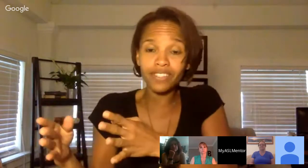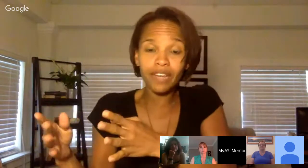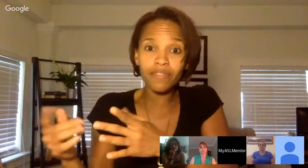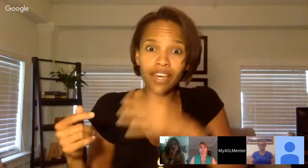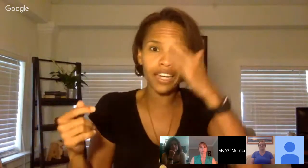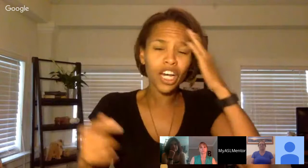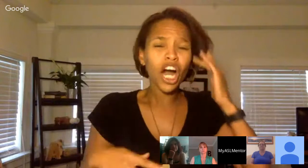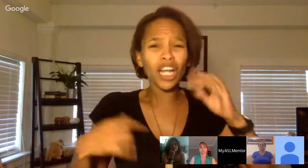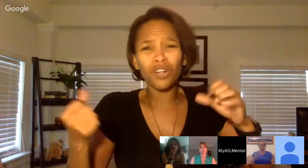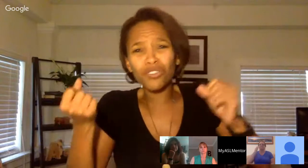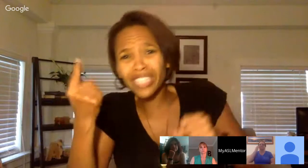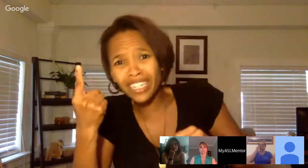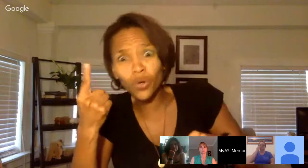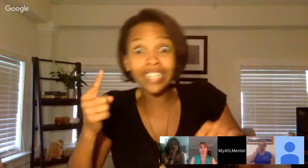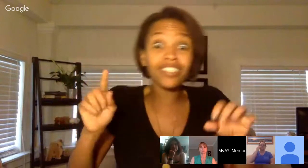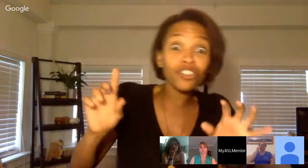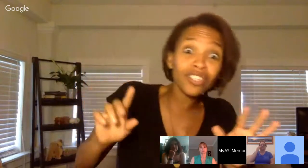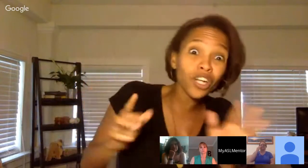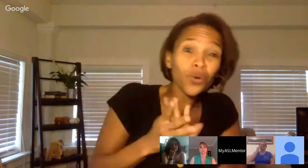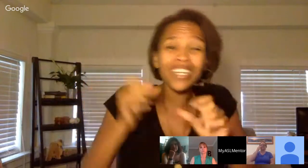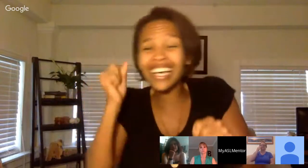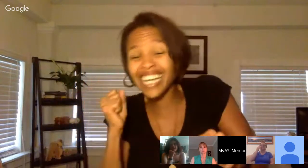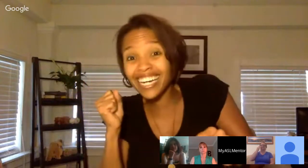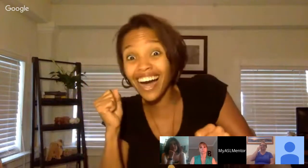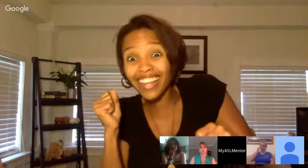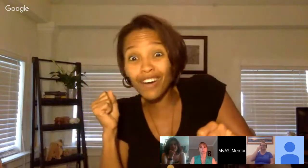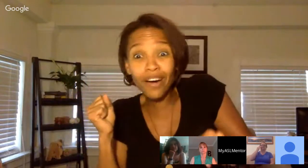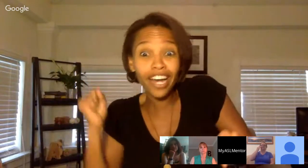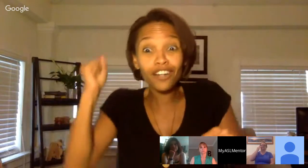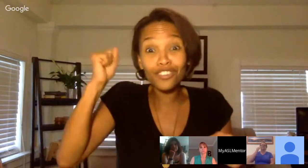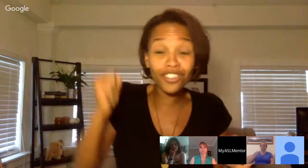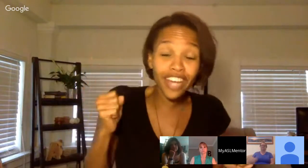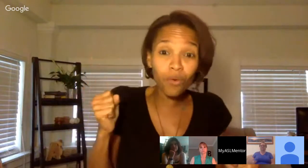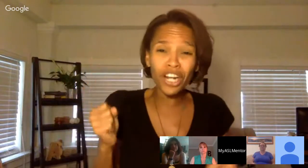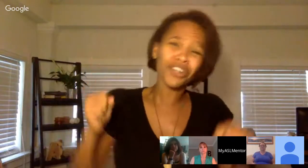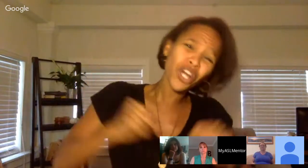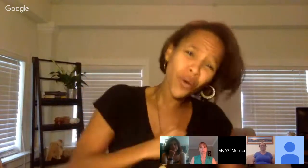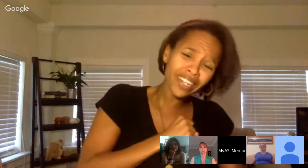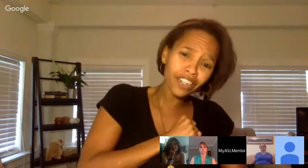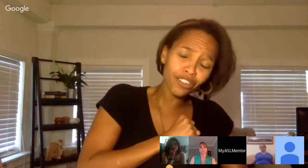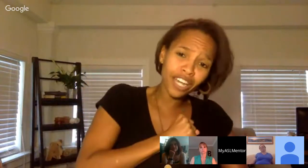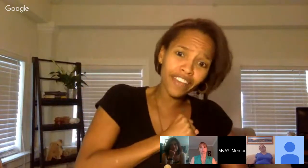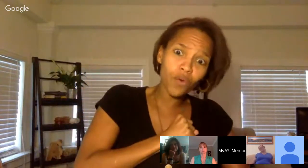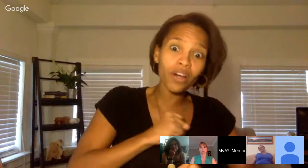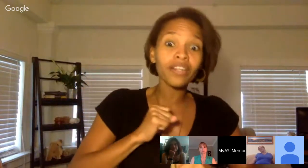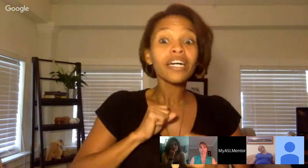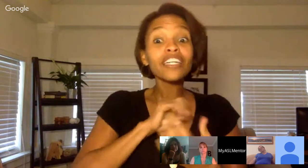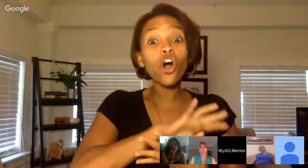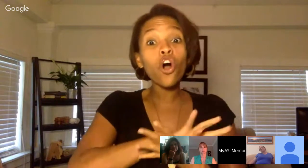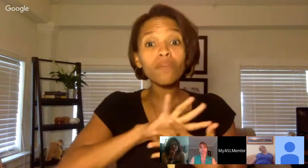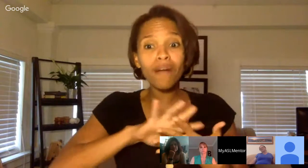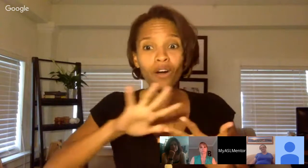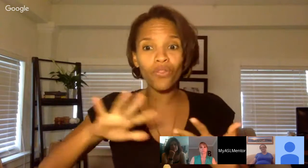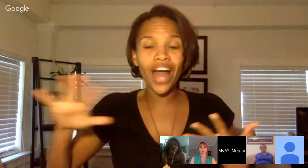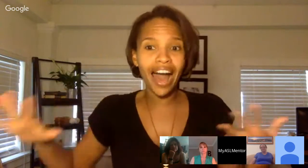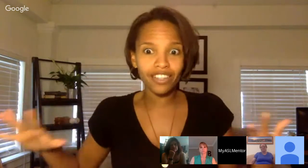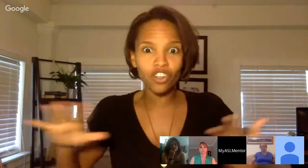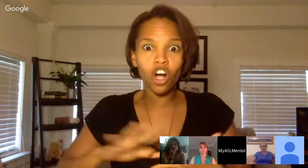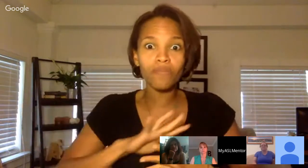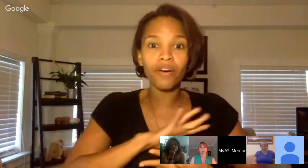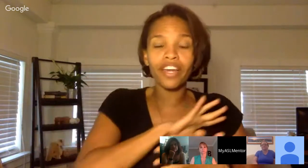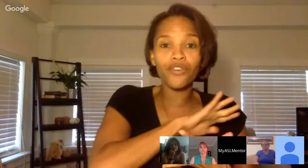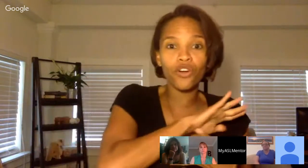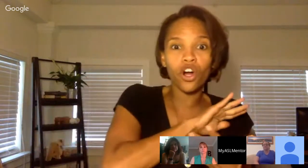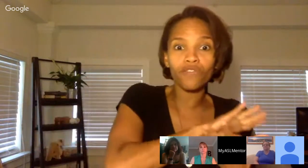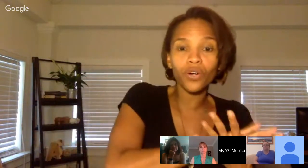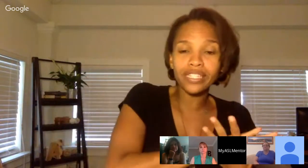receptive, the same thing. I don't understand it, or I did understand it, or yes, I got that one, I understood that one, or no, I didn't understand that one. It's all about that. It's all